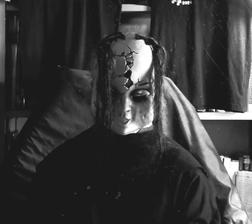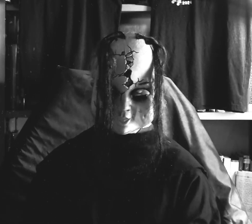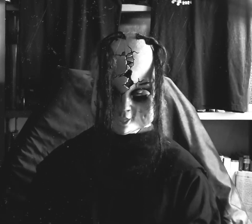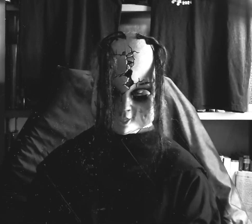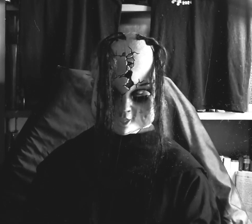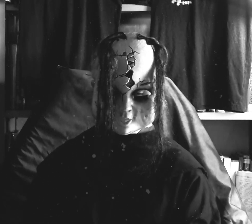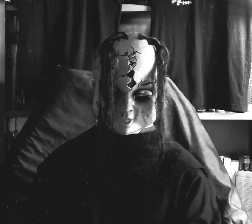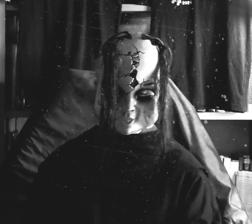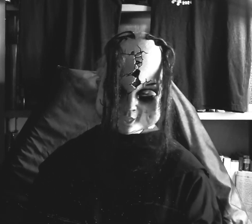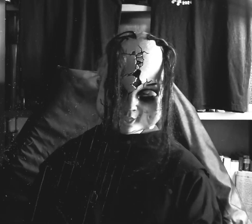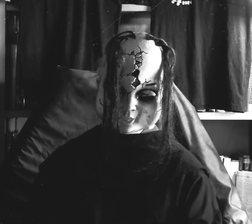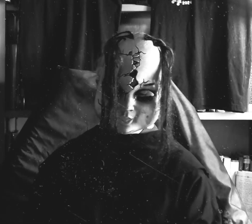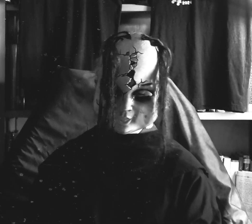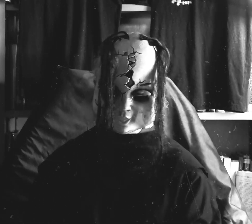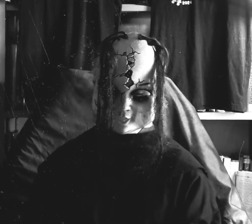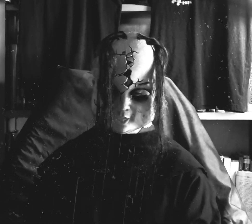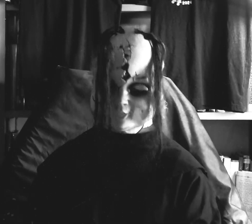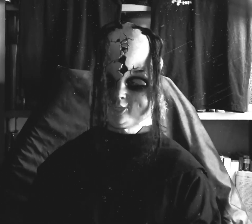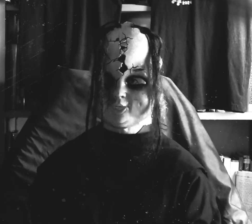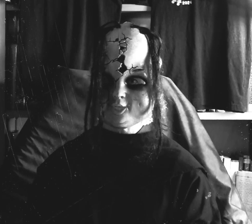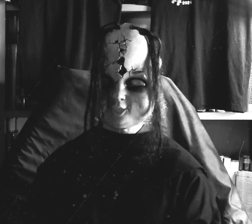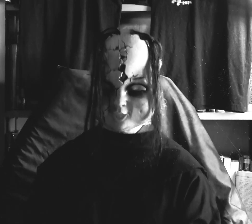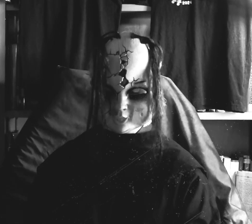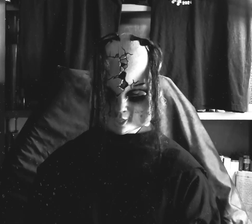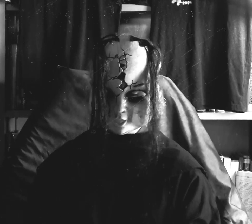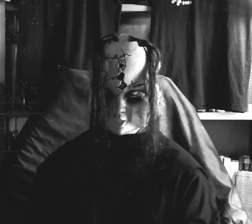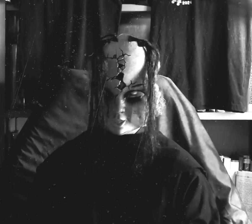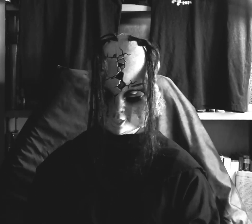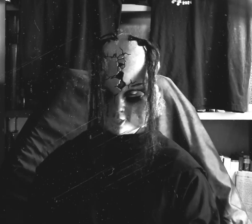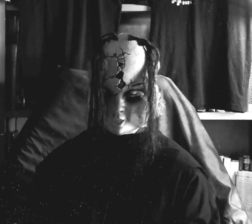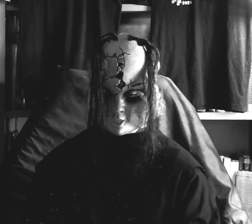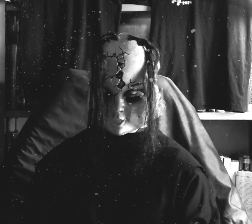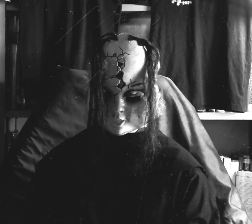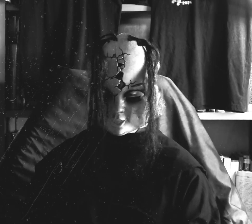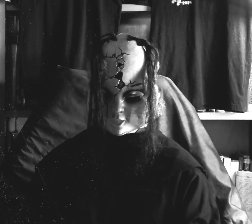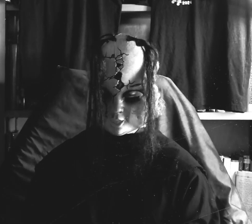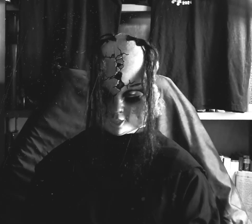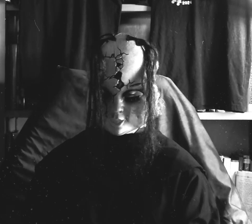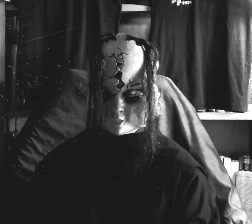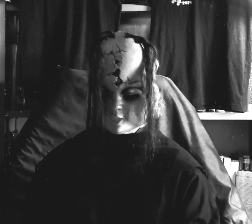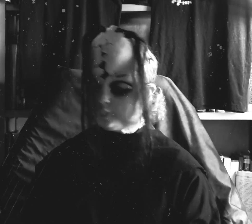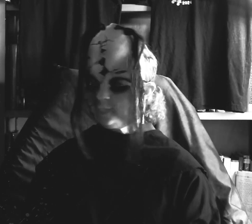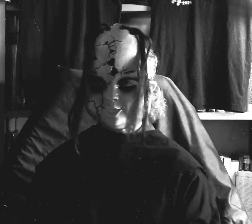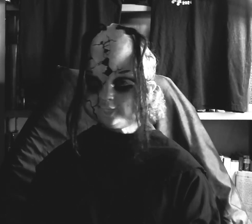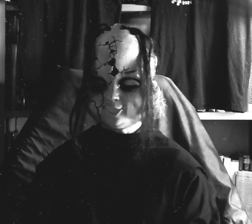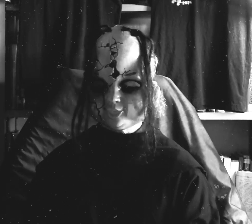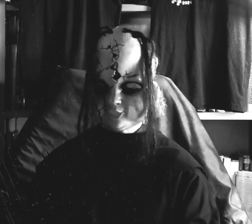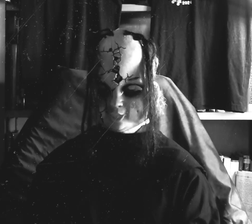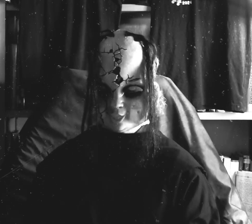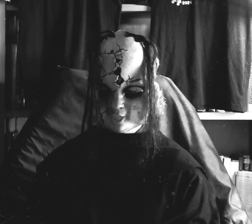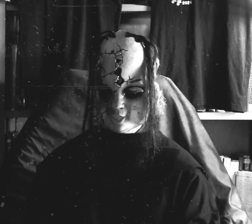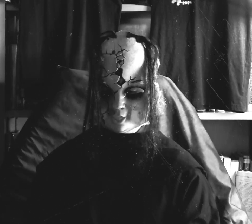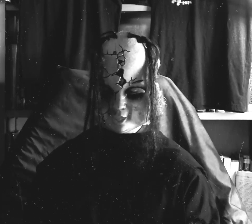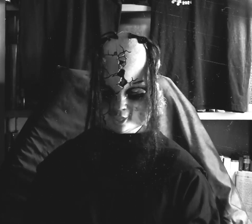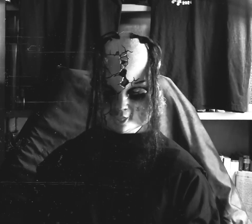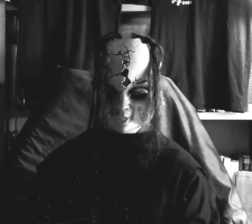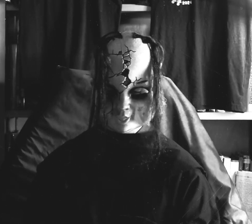saw her walk the riverbank and cry for her children. And so, they no longer spoke of her as